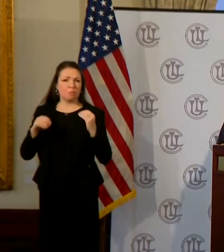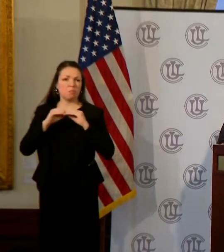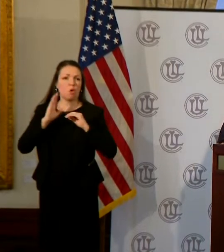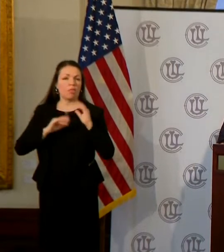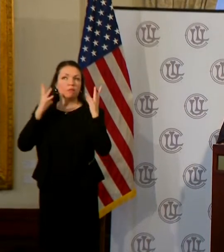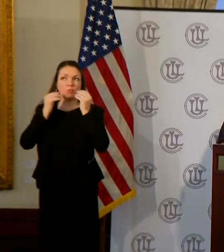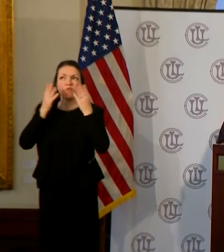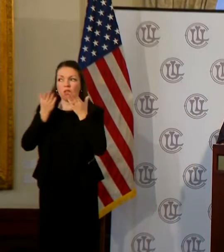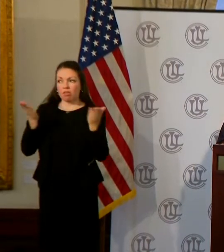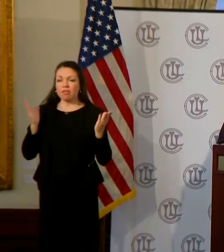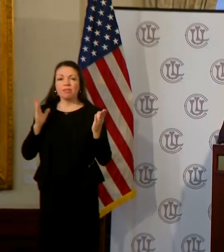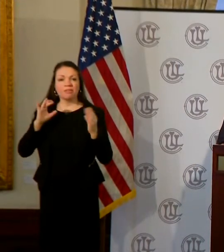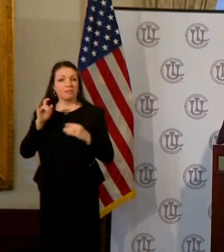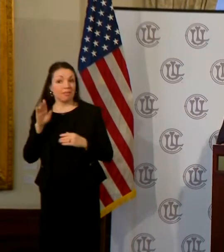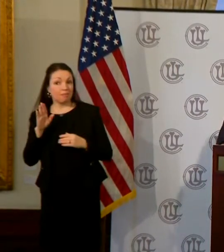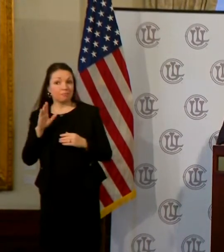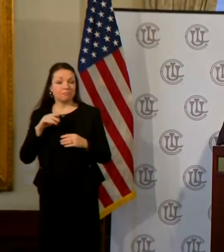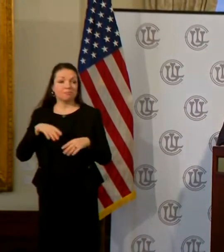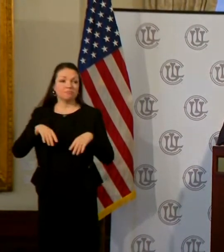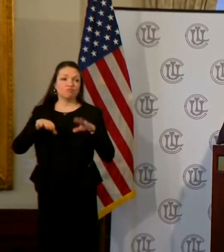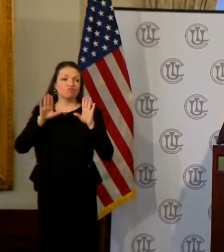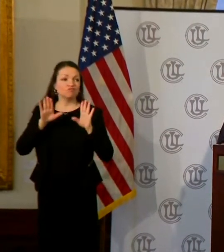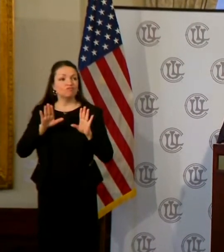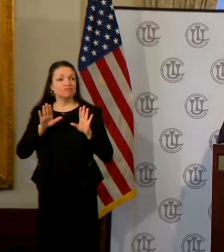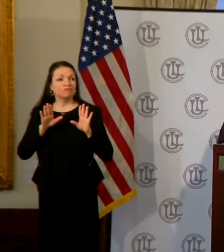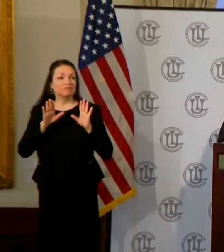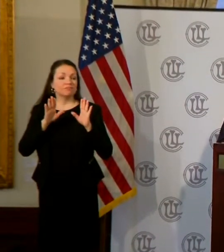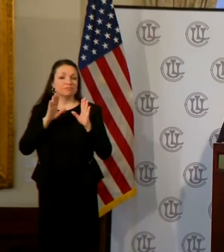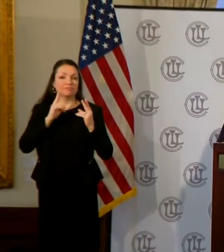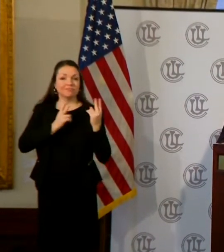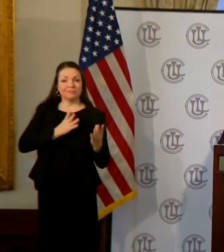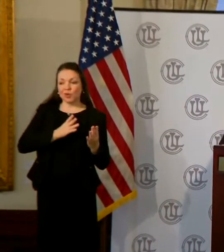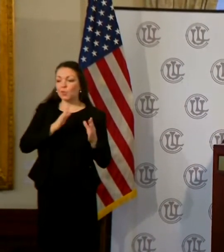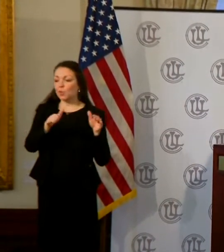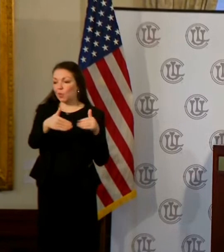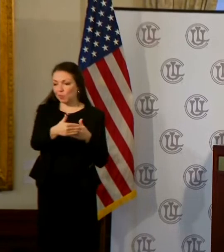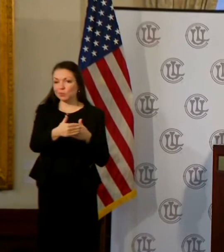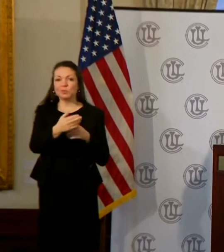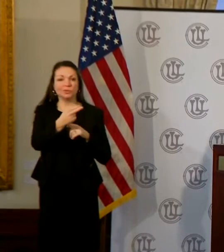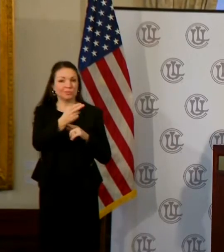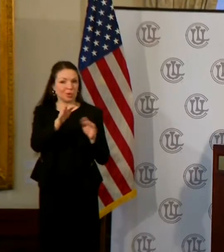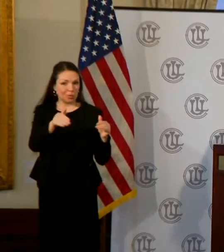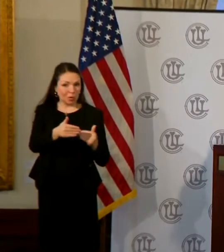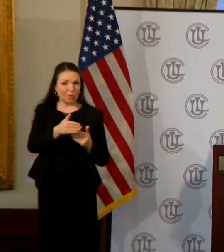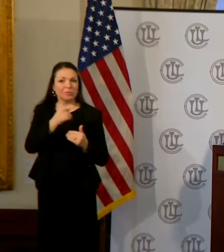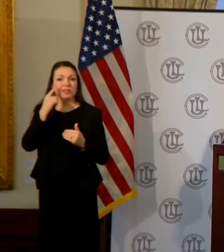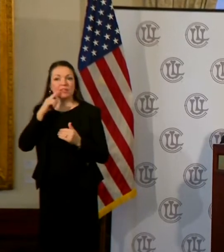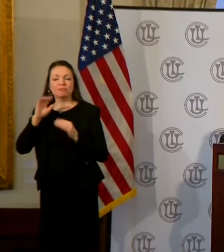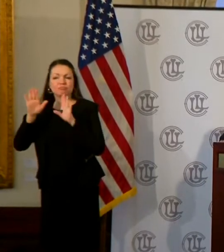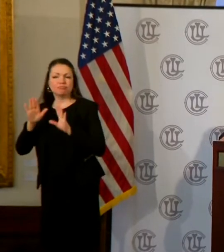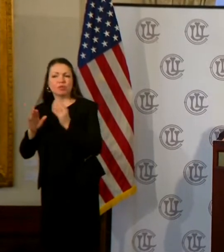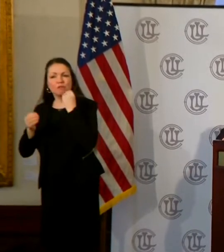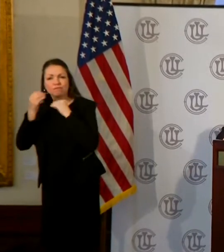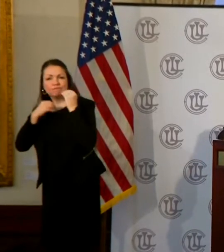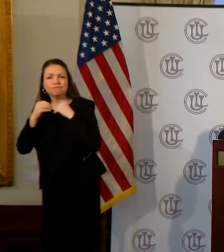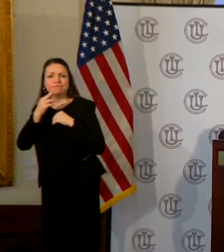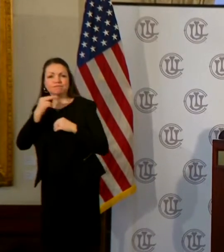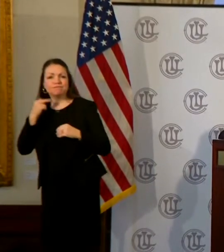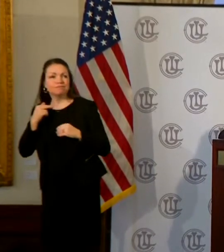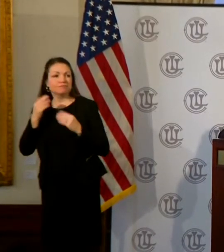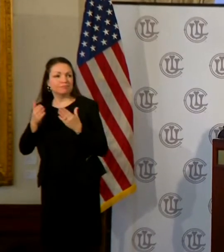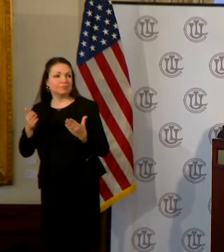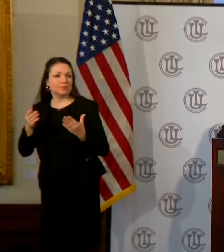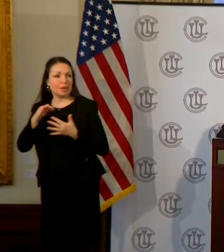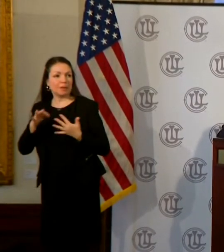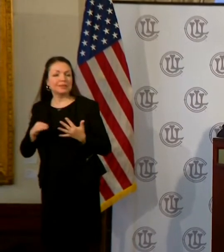beautiful club with lovely guest rooms, wonderful cuisine, and amenities. It's an institution that emphasizes